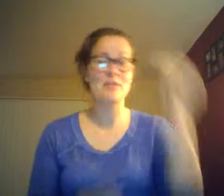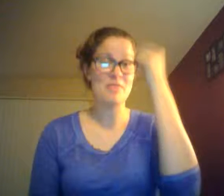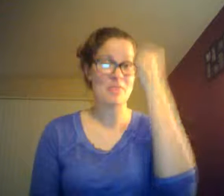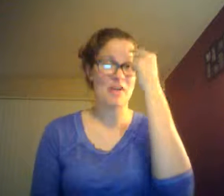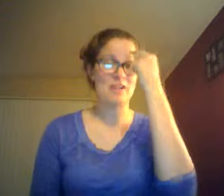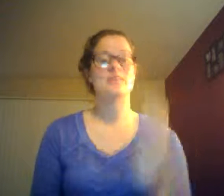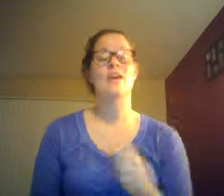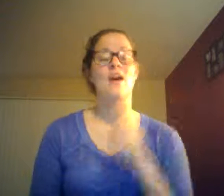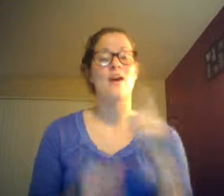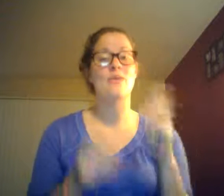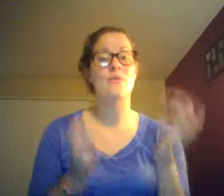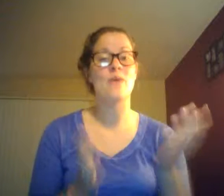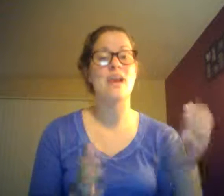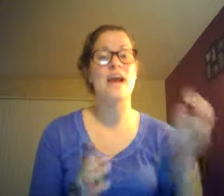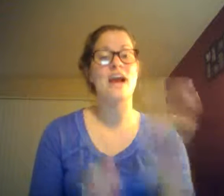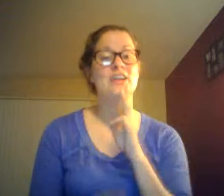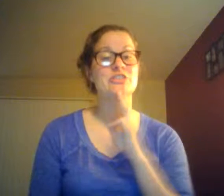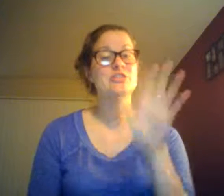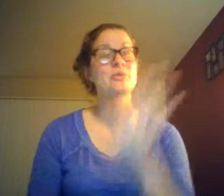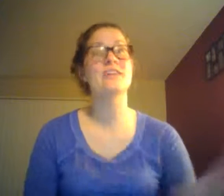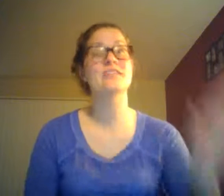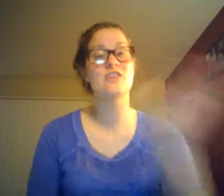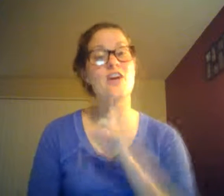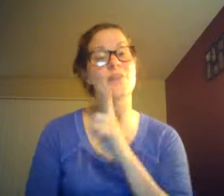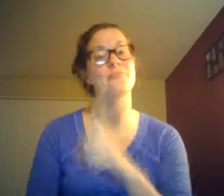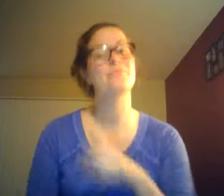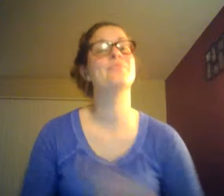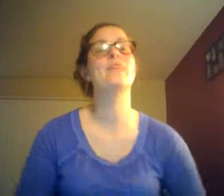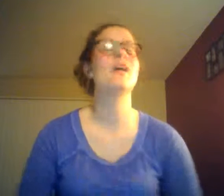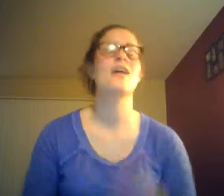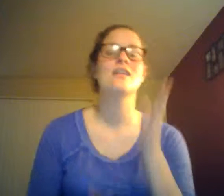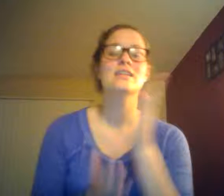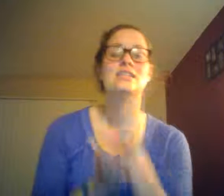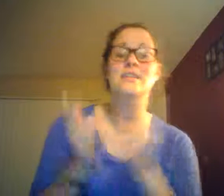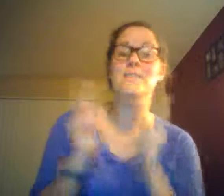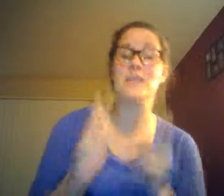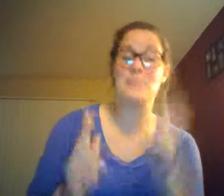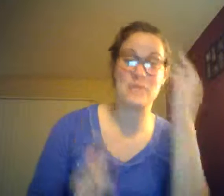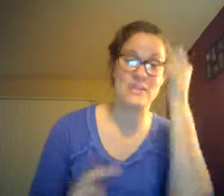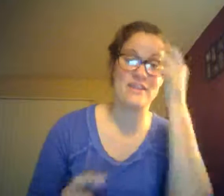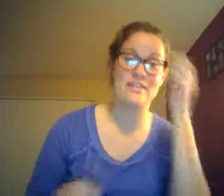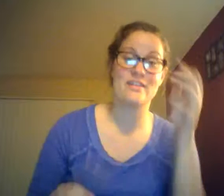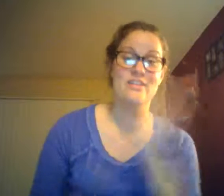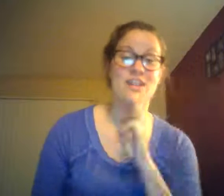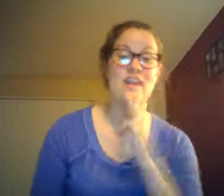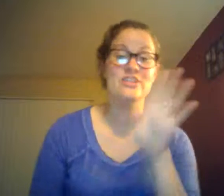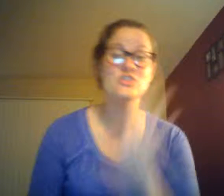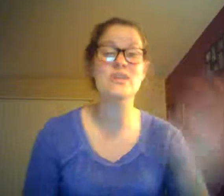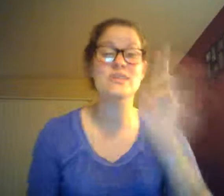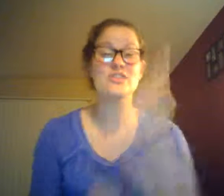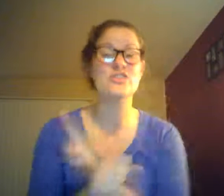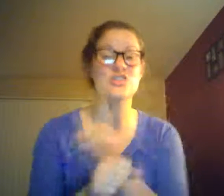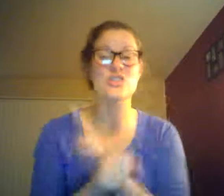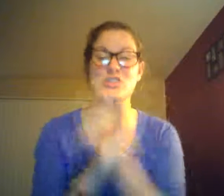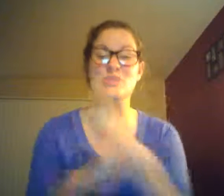Common thoughts on what estuaries are. Some people think that estuaries are just